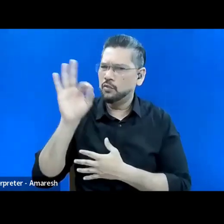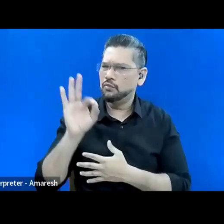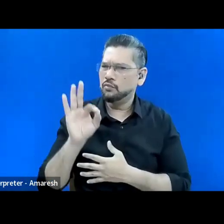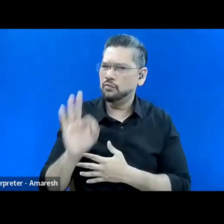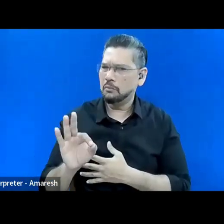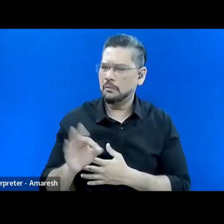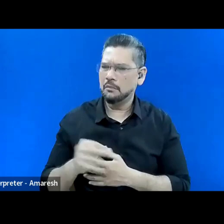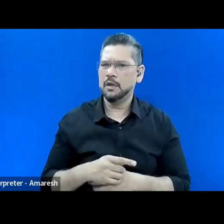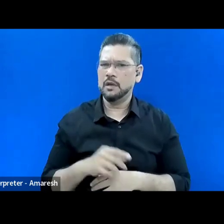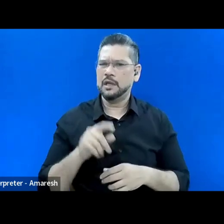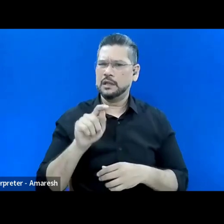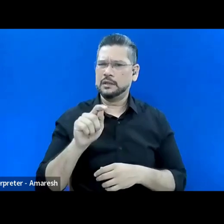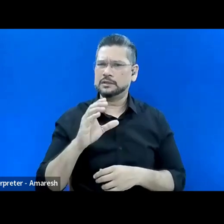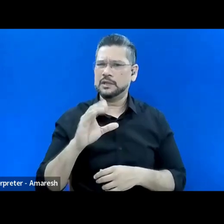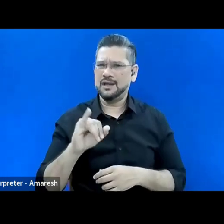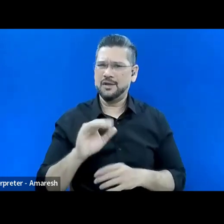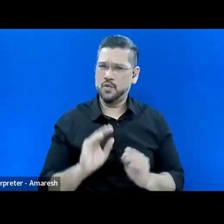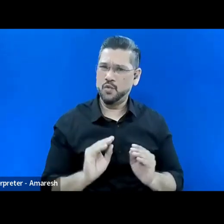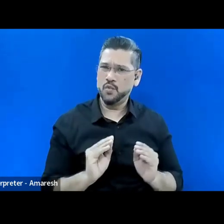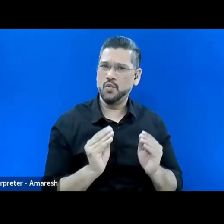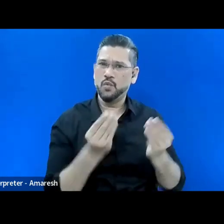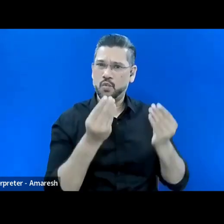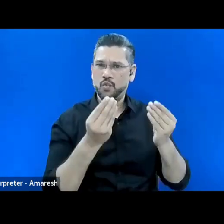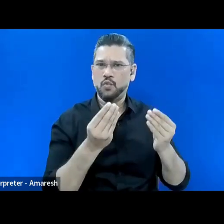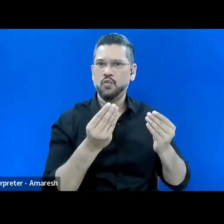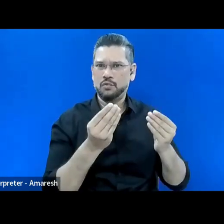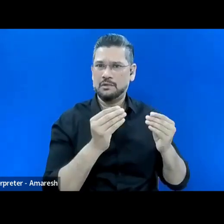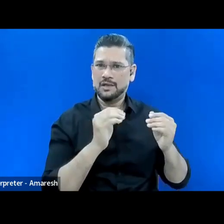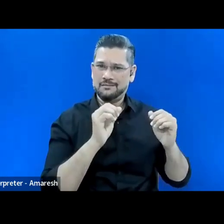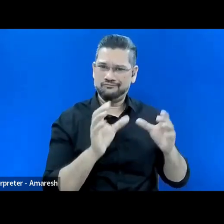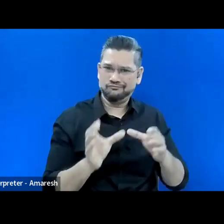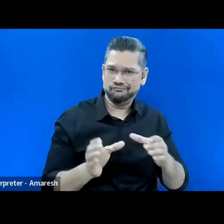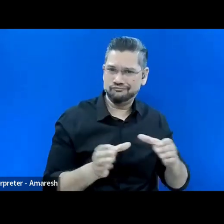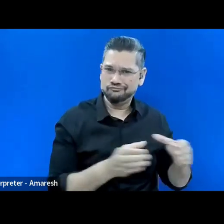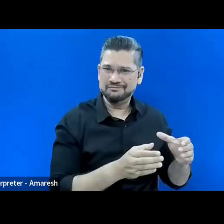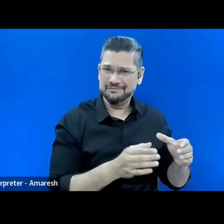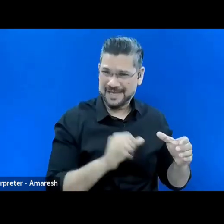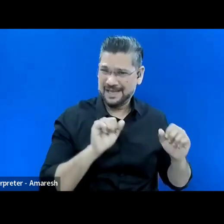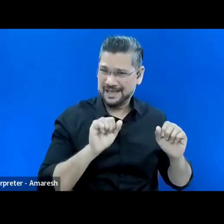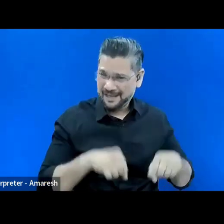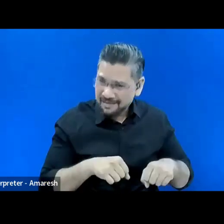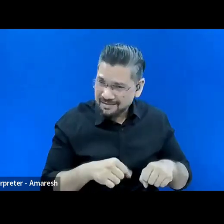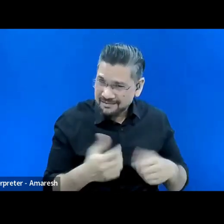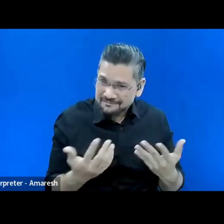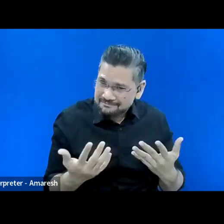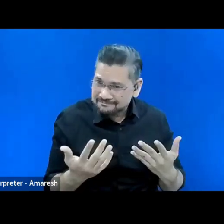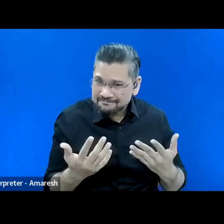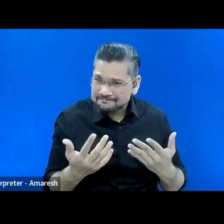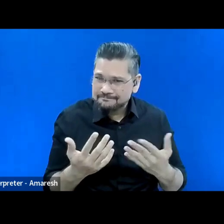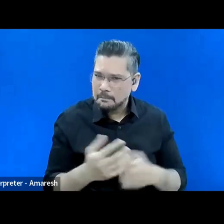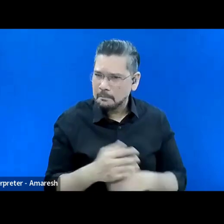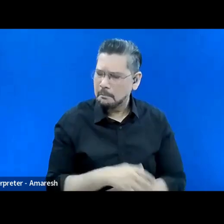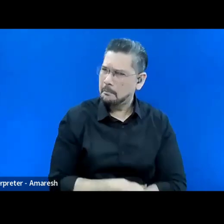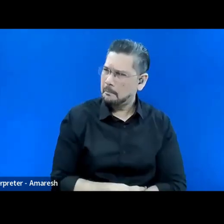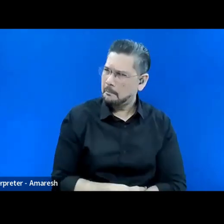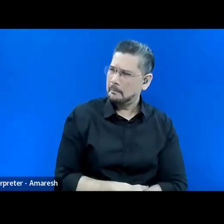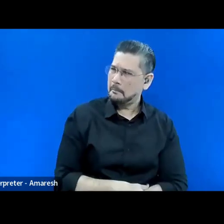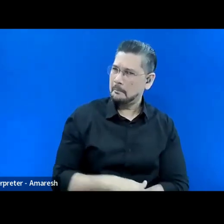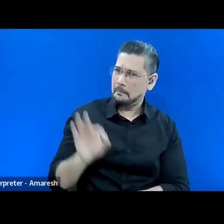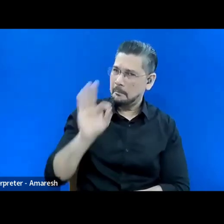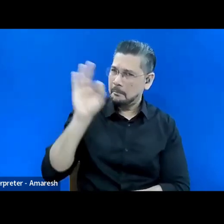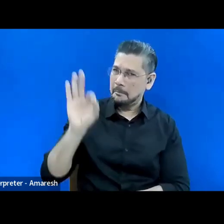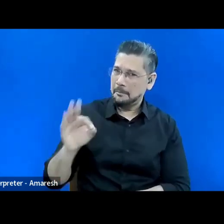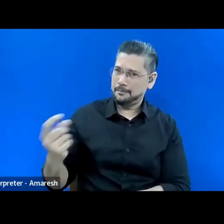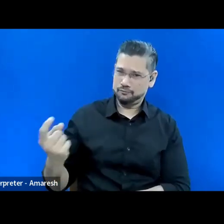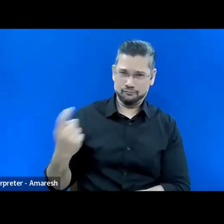youth platform? And of course, this question, we are very happy